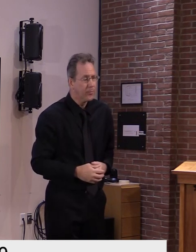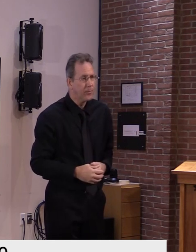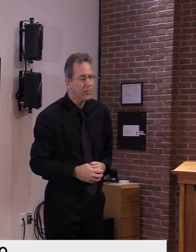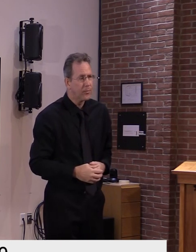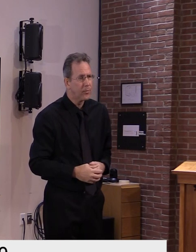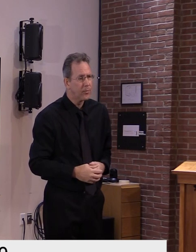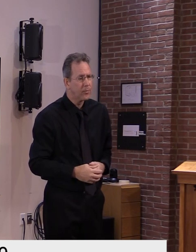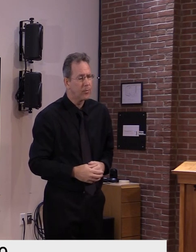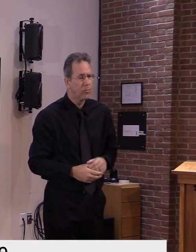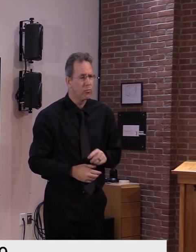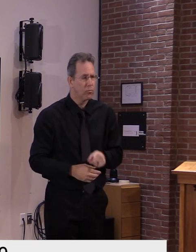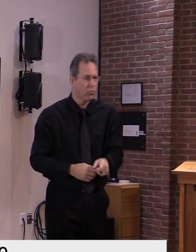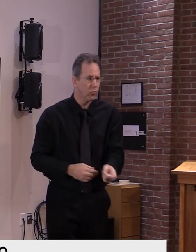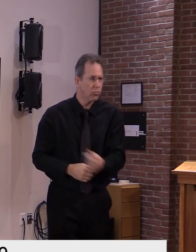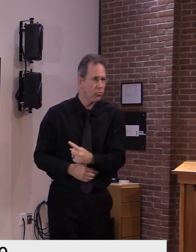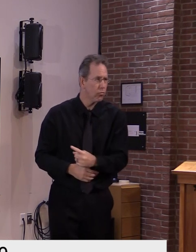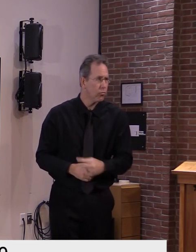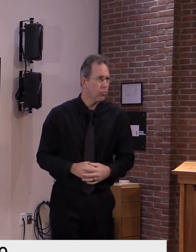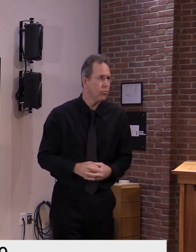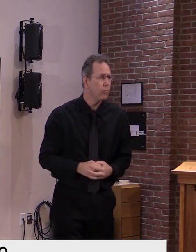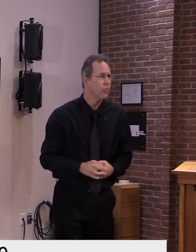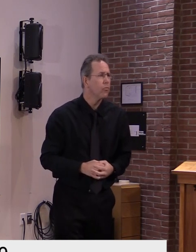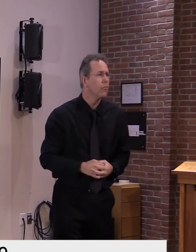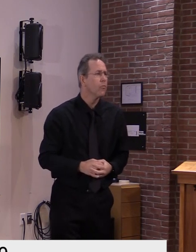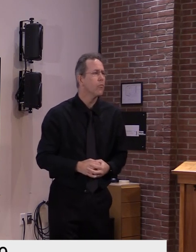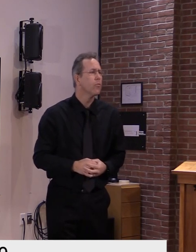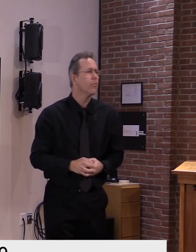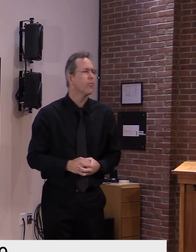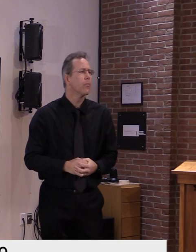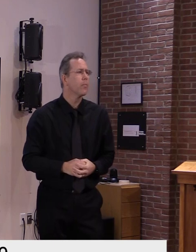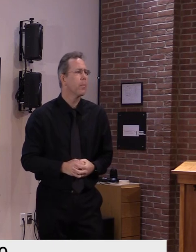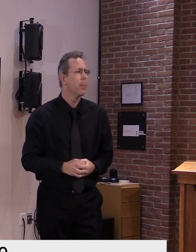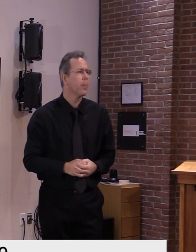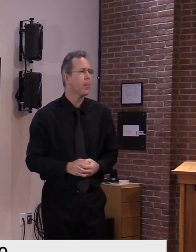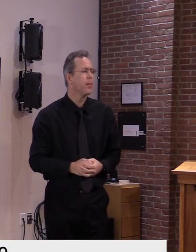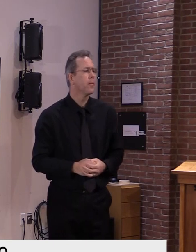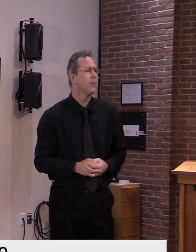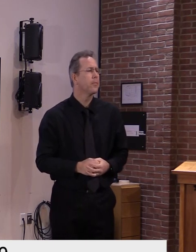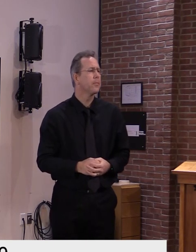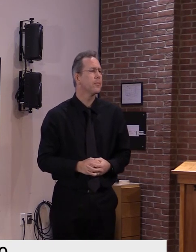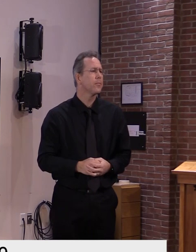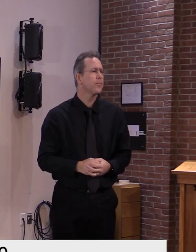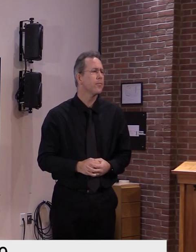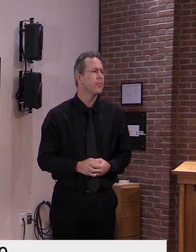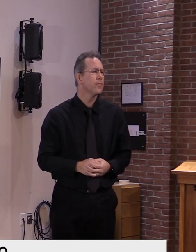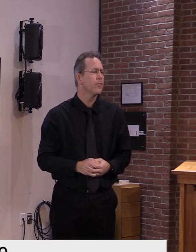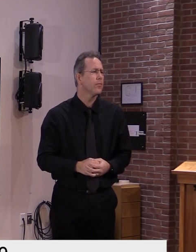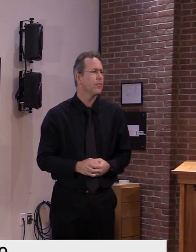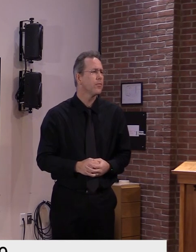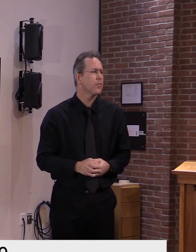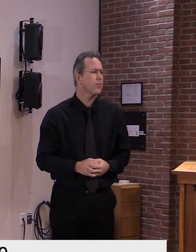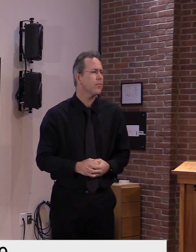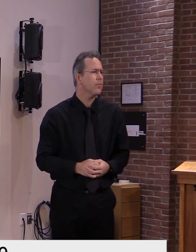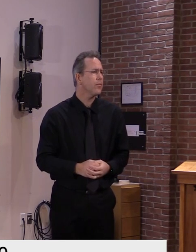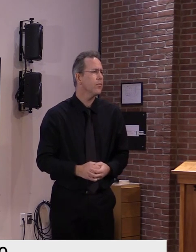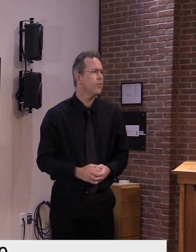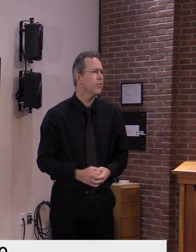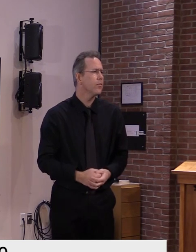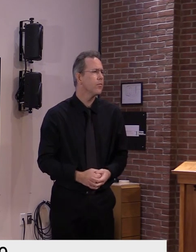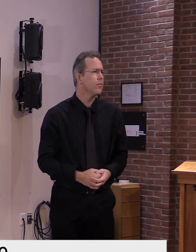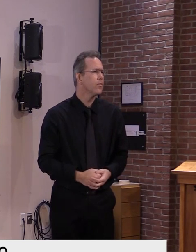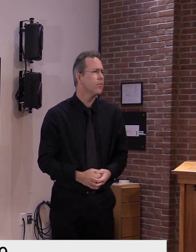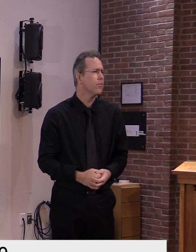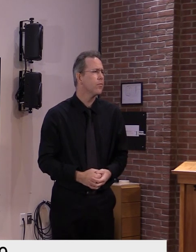So, in short, you're pretty confident with the restrictions that you have that restaurants are